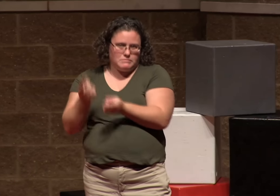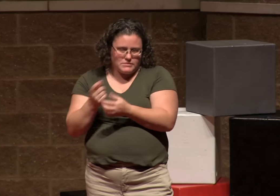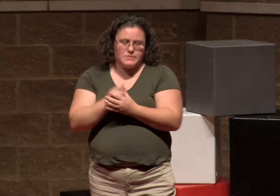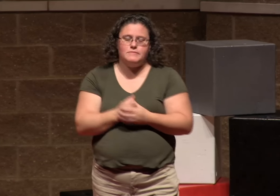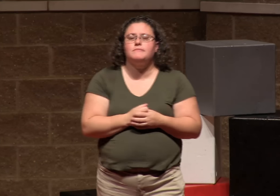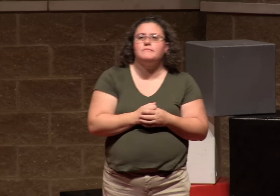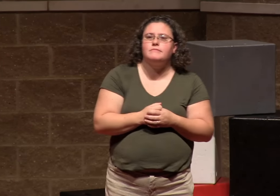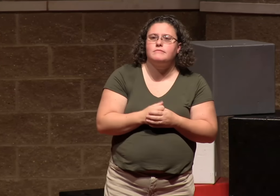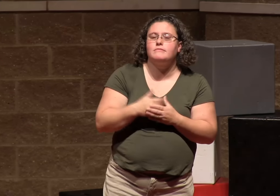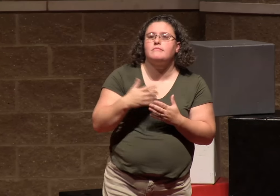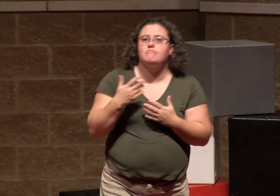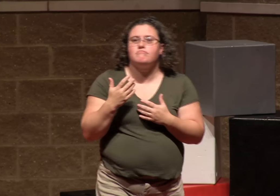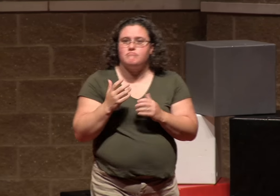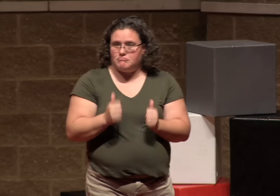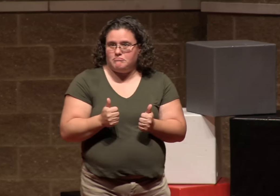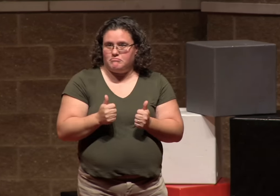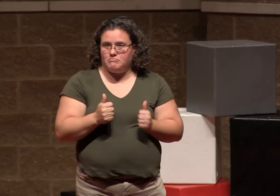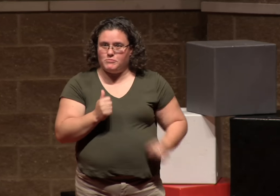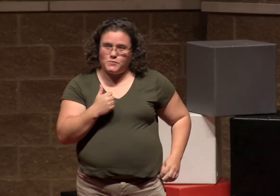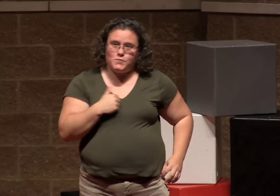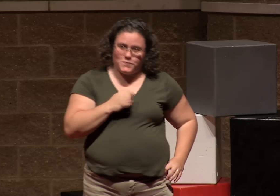experiences have impacted the other communities as well.